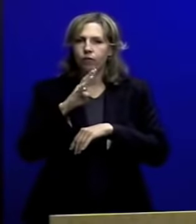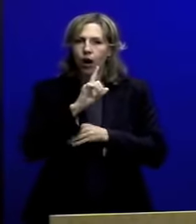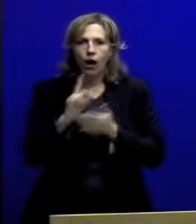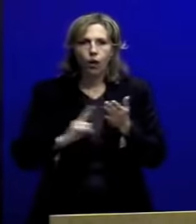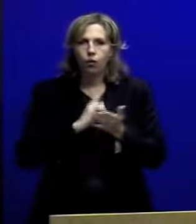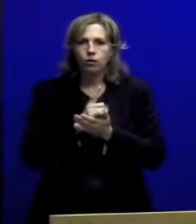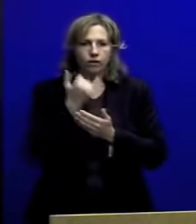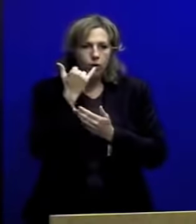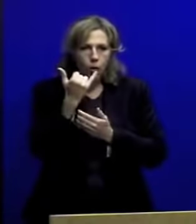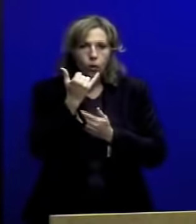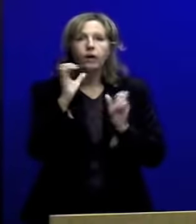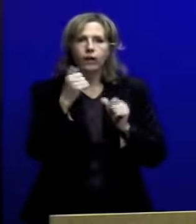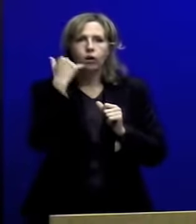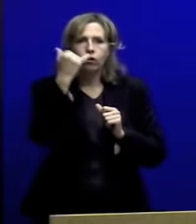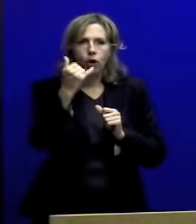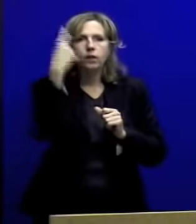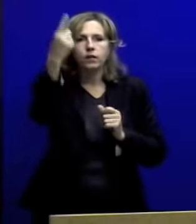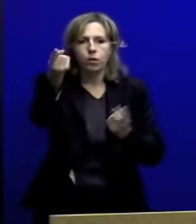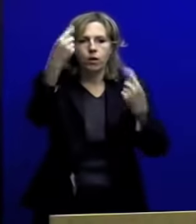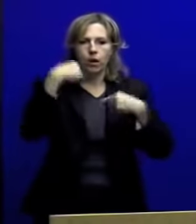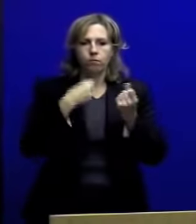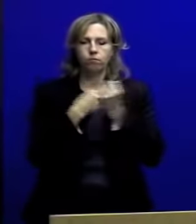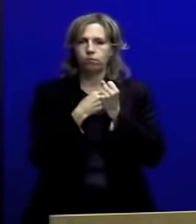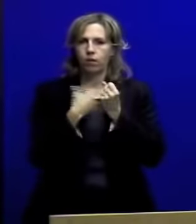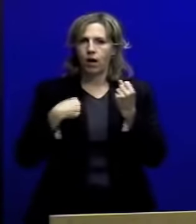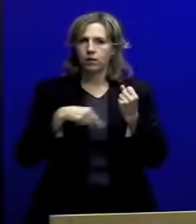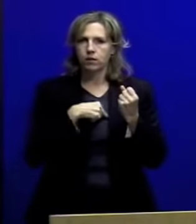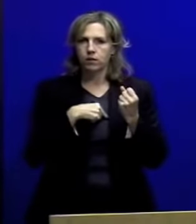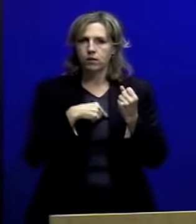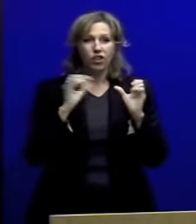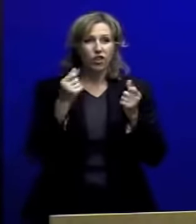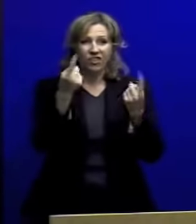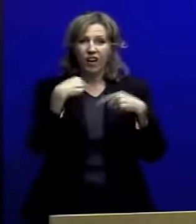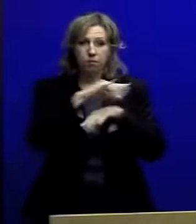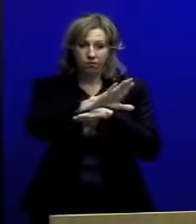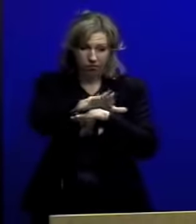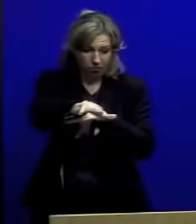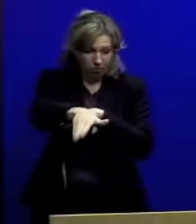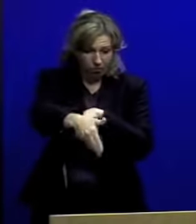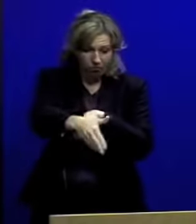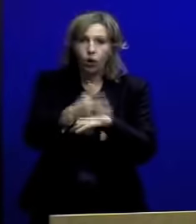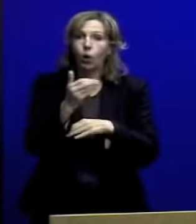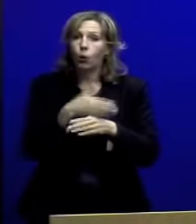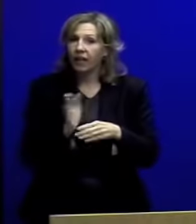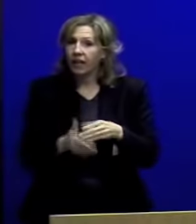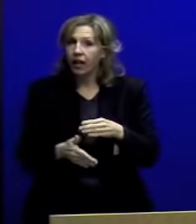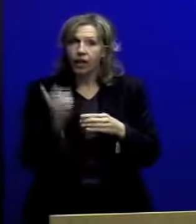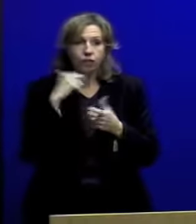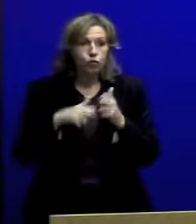that someone will come out to the house in the middle of the night or on weekends if there's a problem,